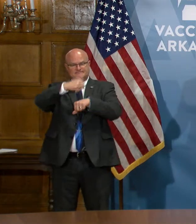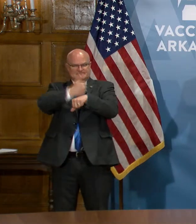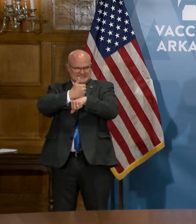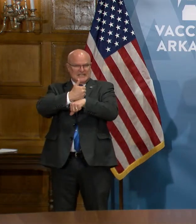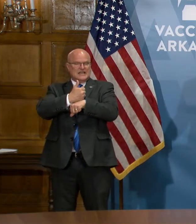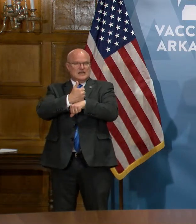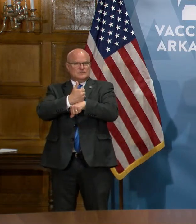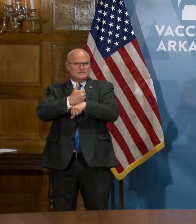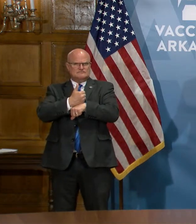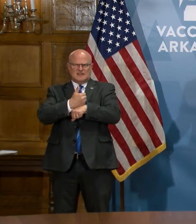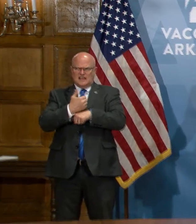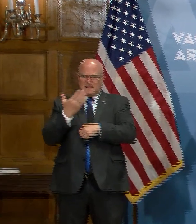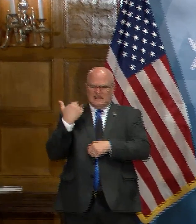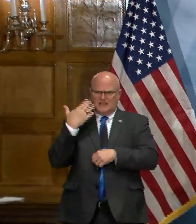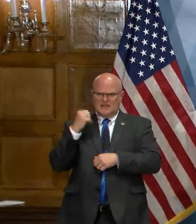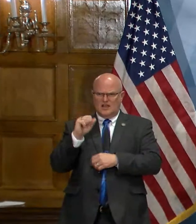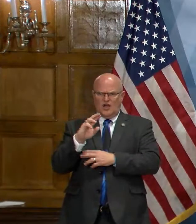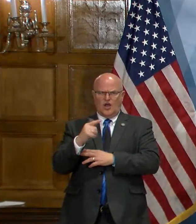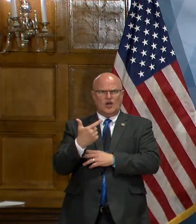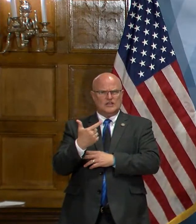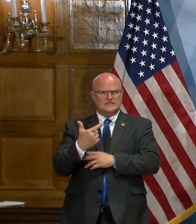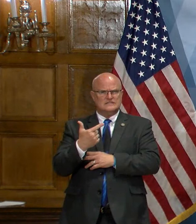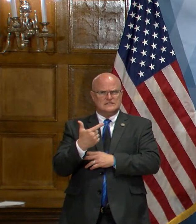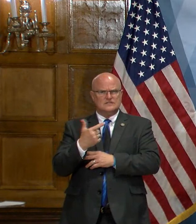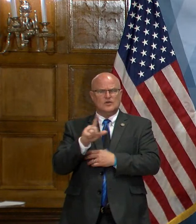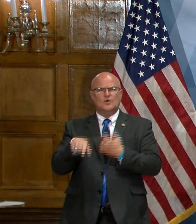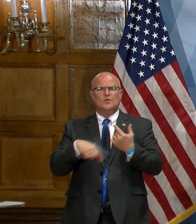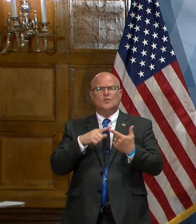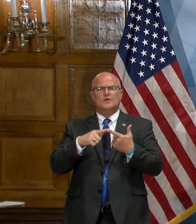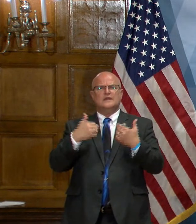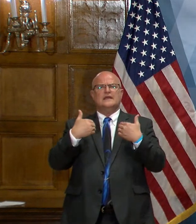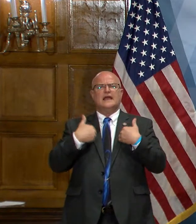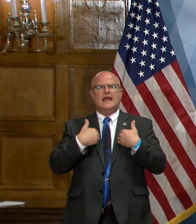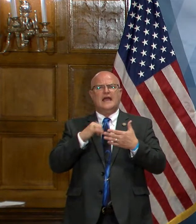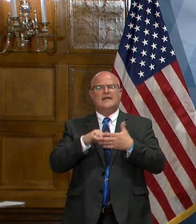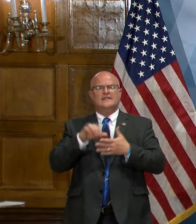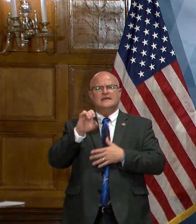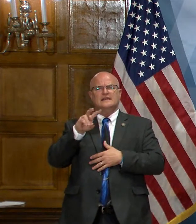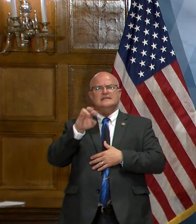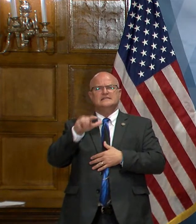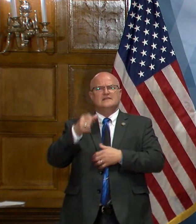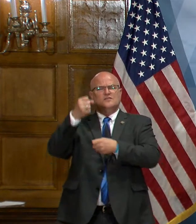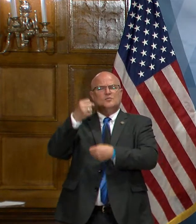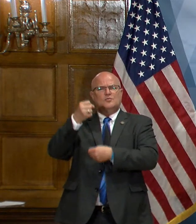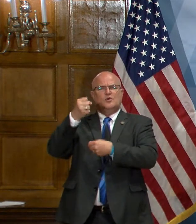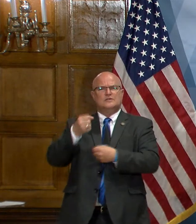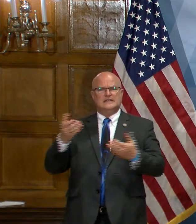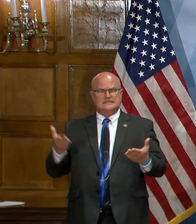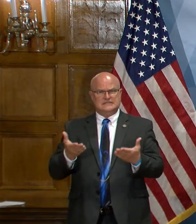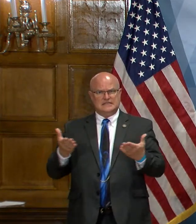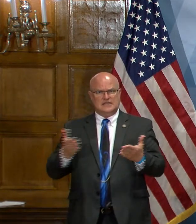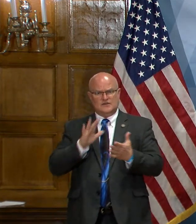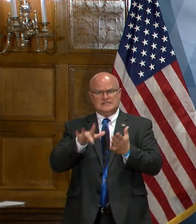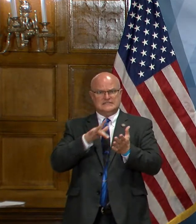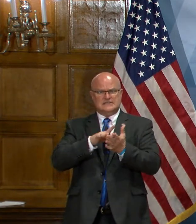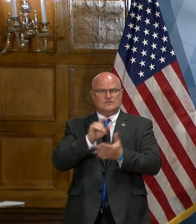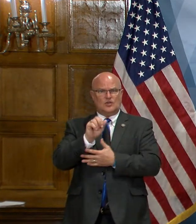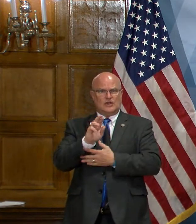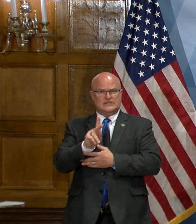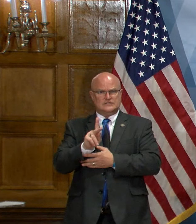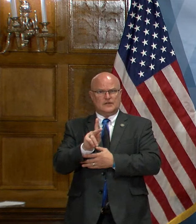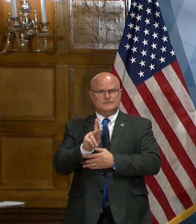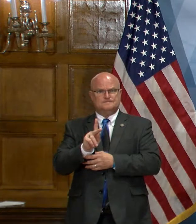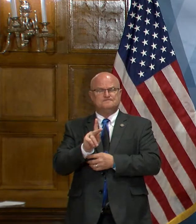up last, I believe it was August, whenever we had the civil protest here in central